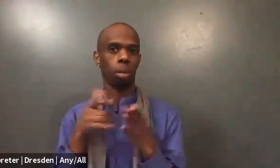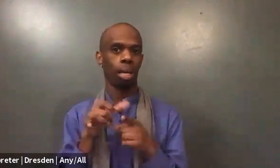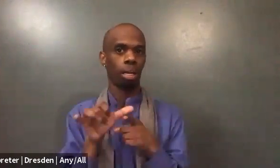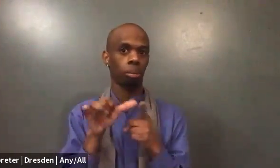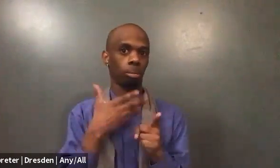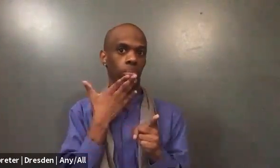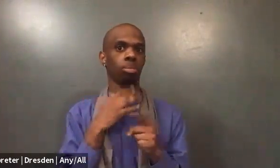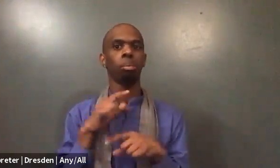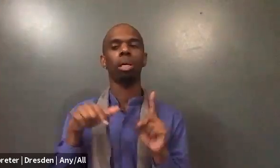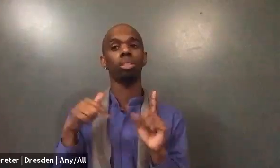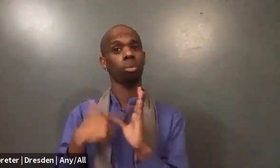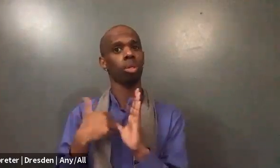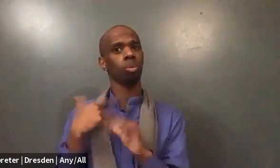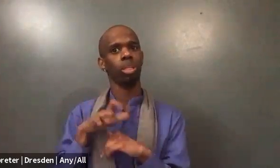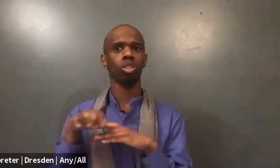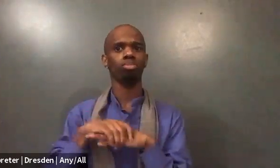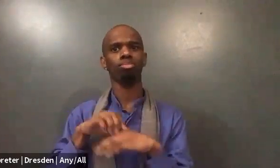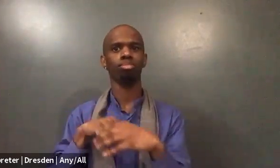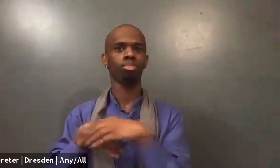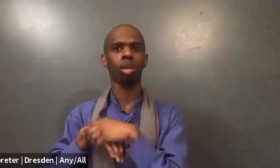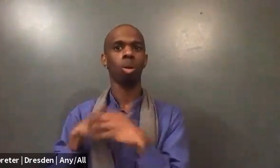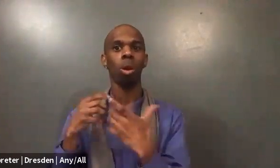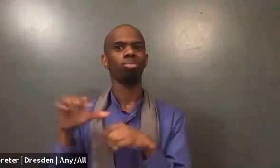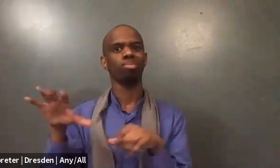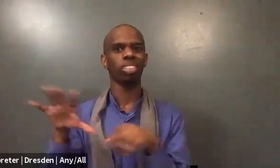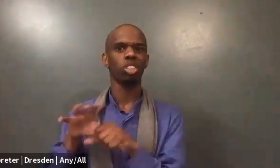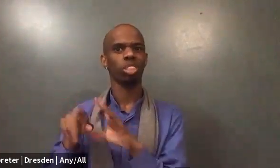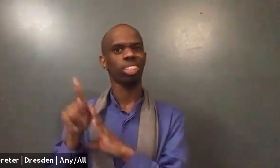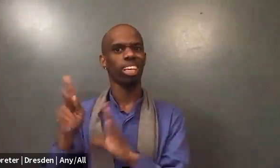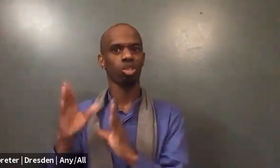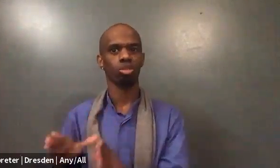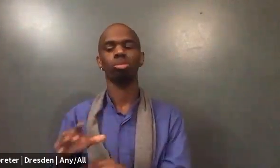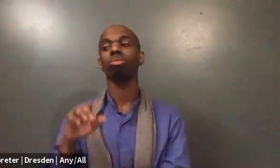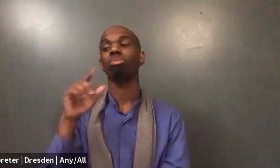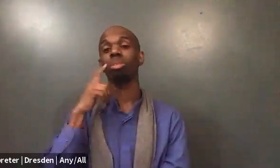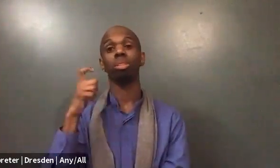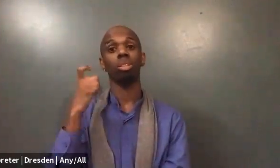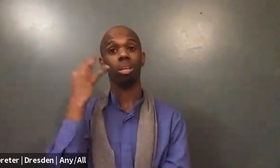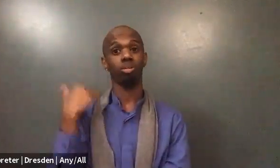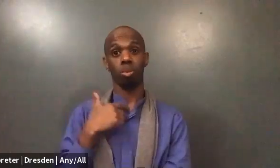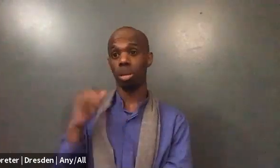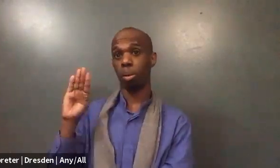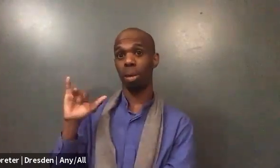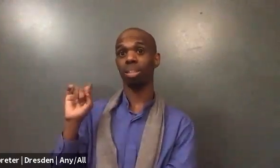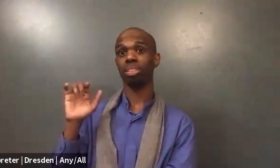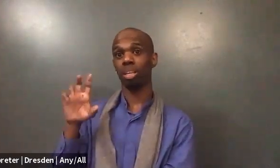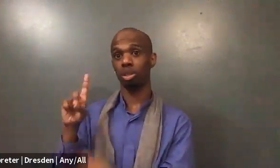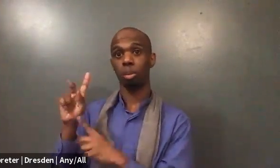shit kickers, because when we're talking about being a bystander, not only for the survivor or the child or